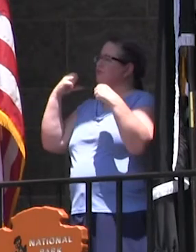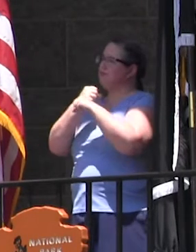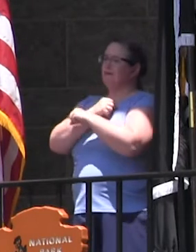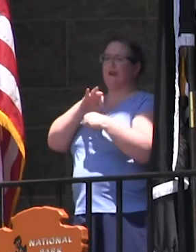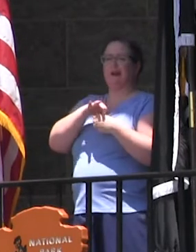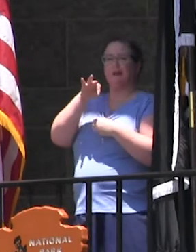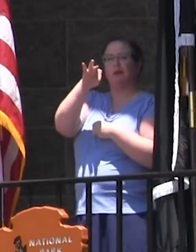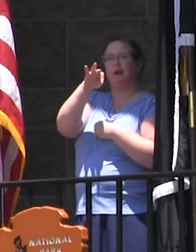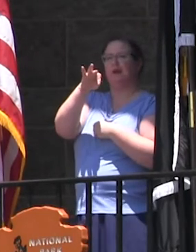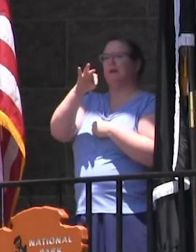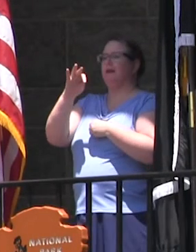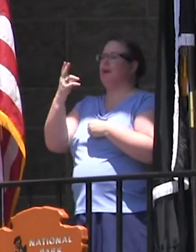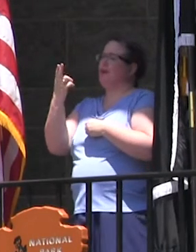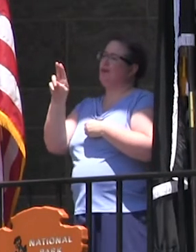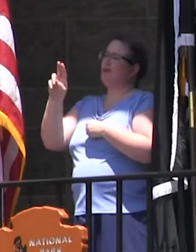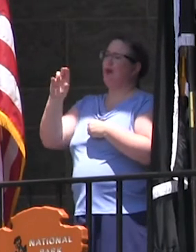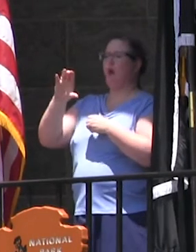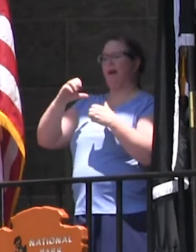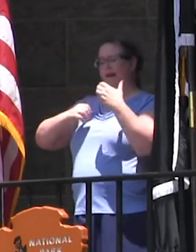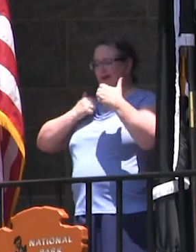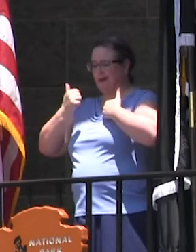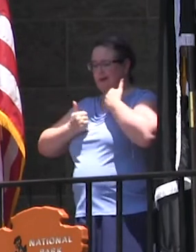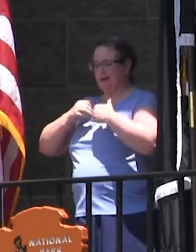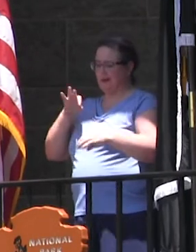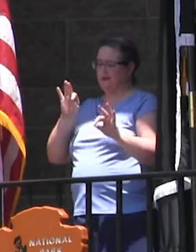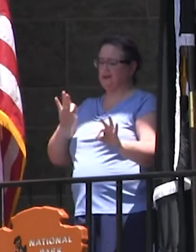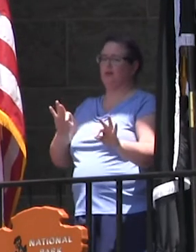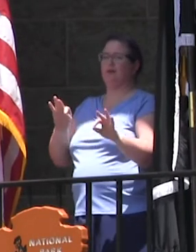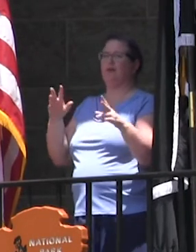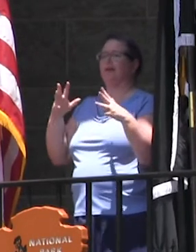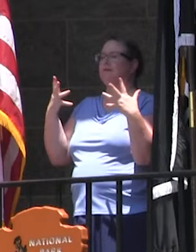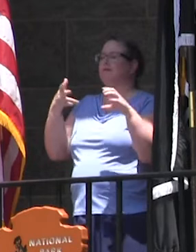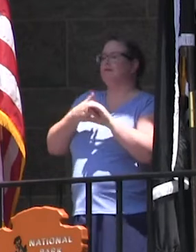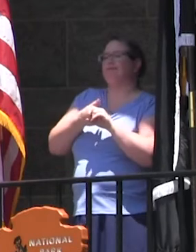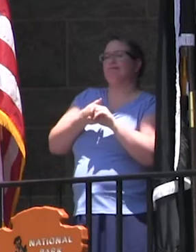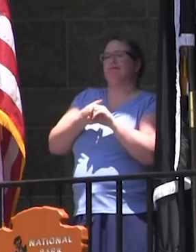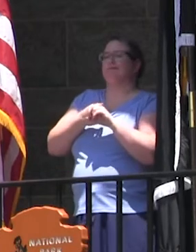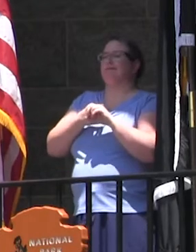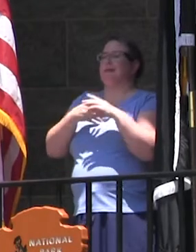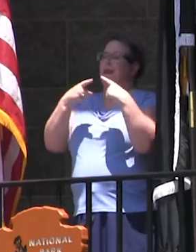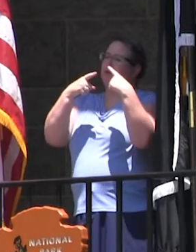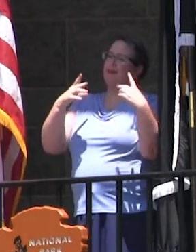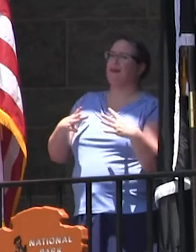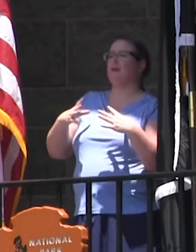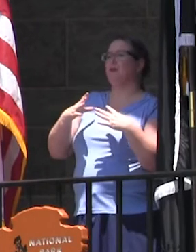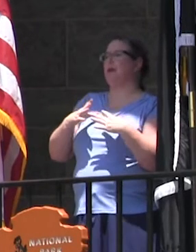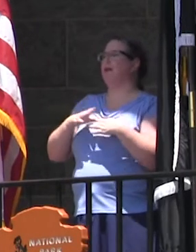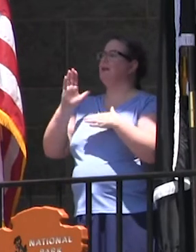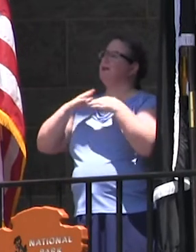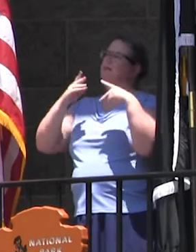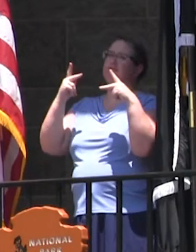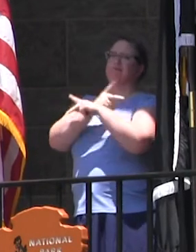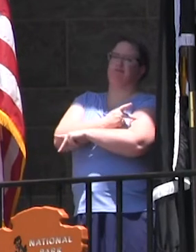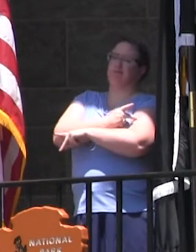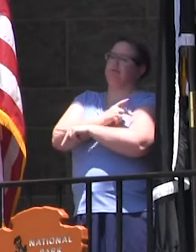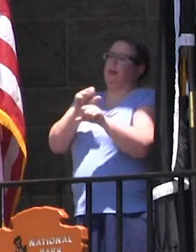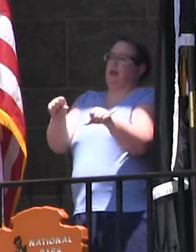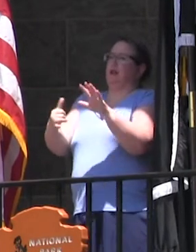heroic aggressiveness, and superb courage in engaging the enemy against formidable odds exemplified valor at its highest.